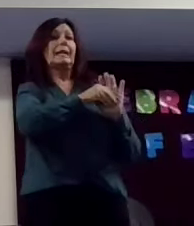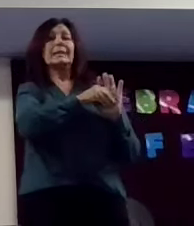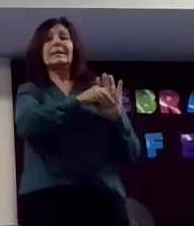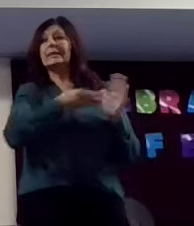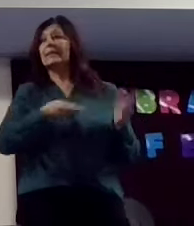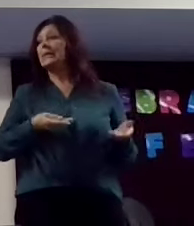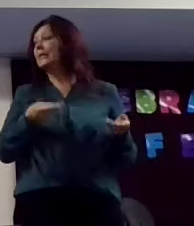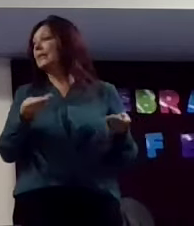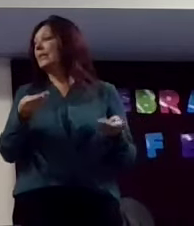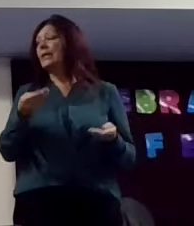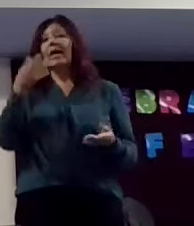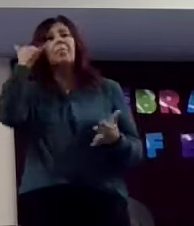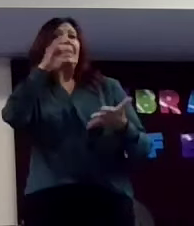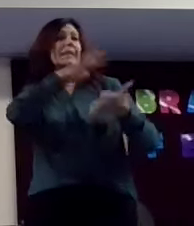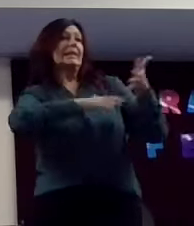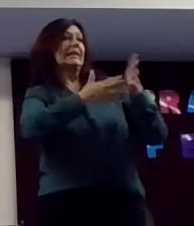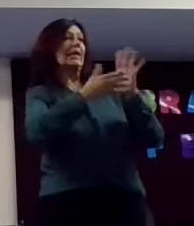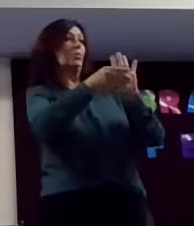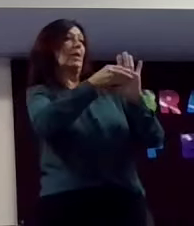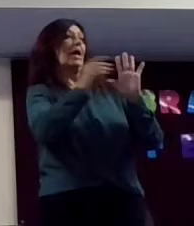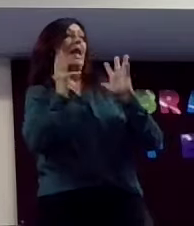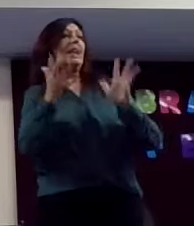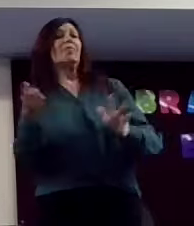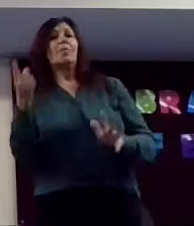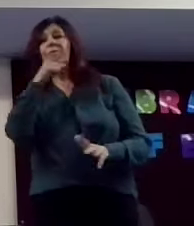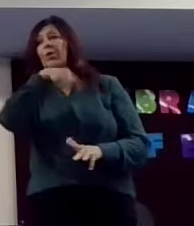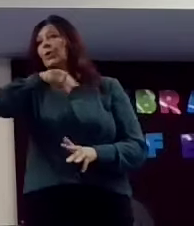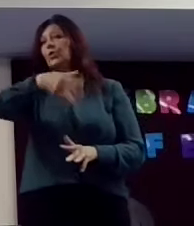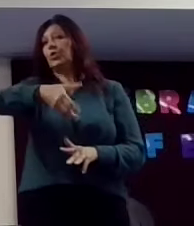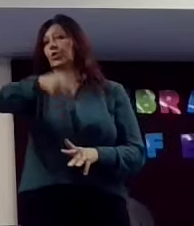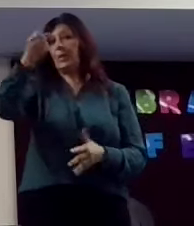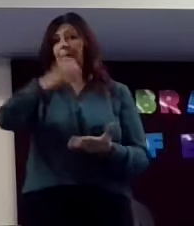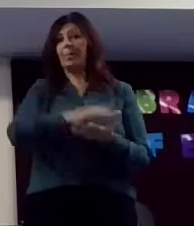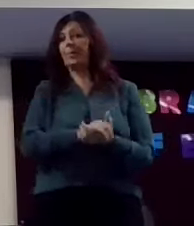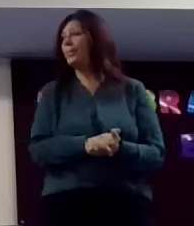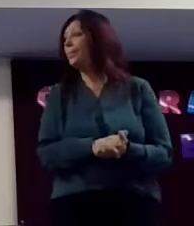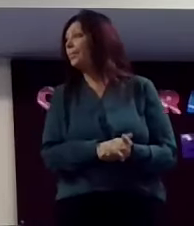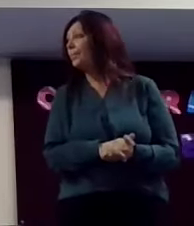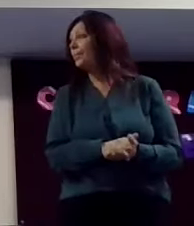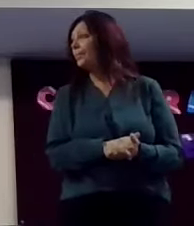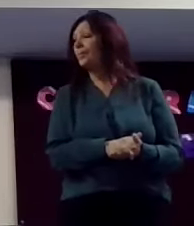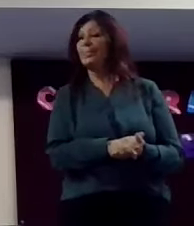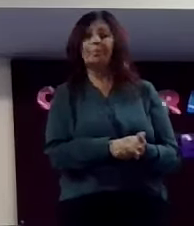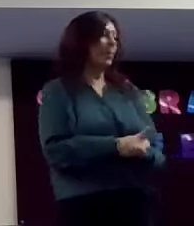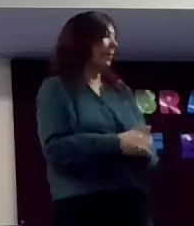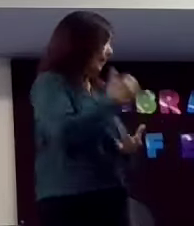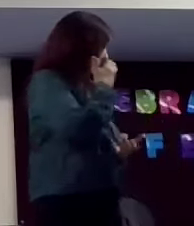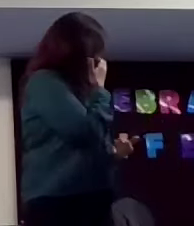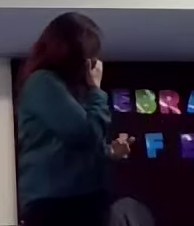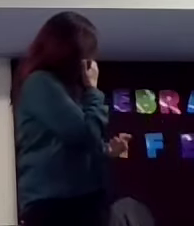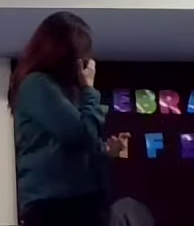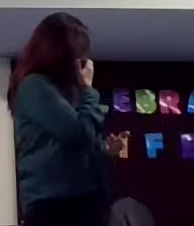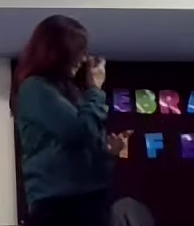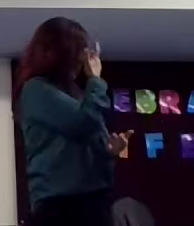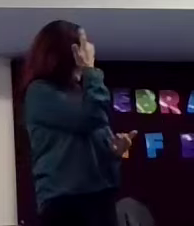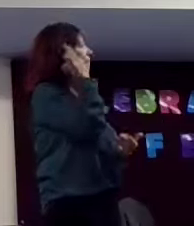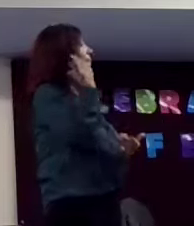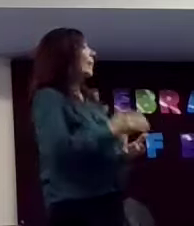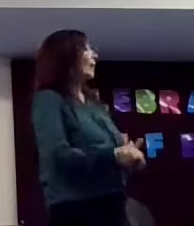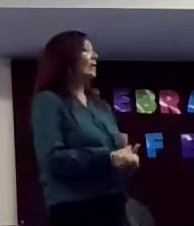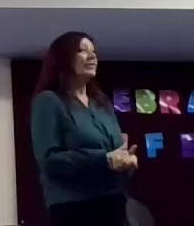out cards, but I have bill schedule magnets. I'll leave them all up here for you guys to grab on your way out. Thank you. Thanks. Thank you so much.